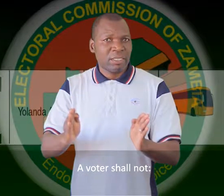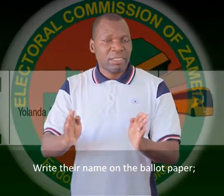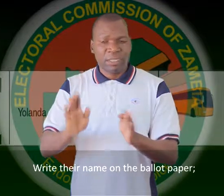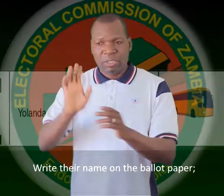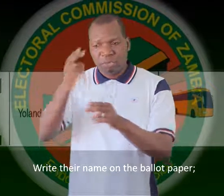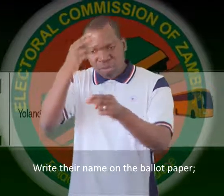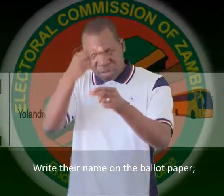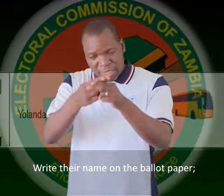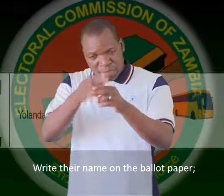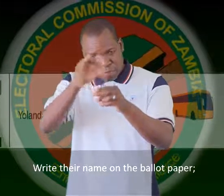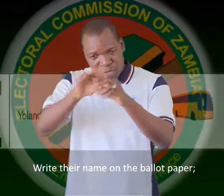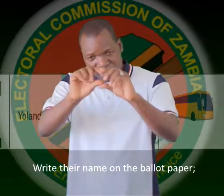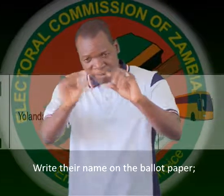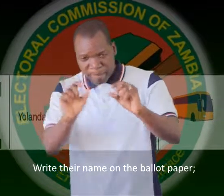write their name on the ballot paper,